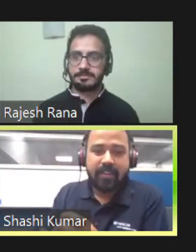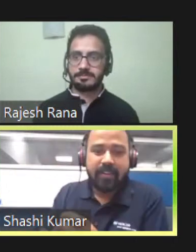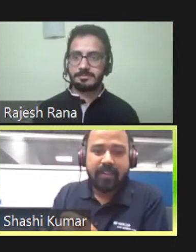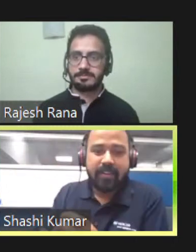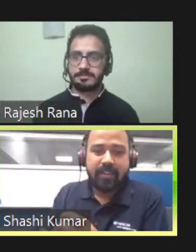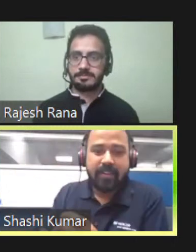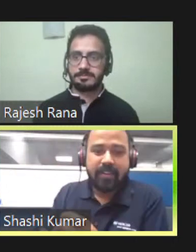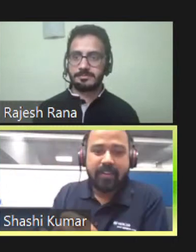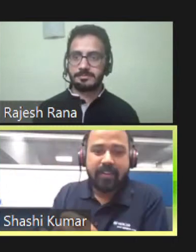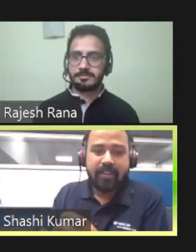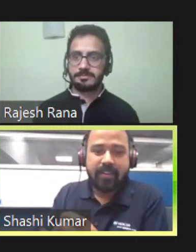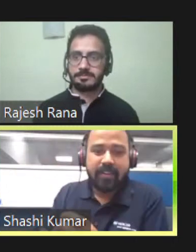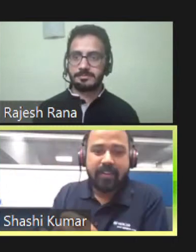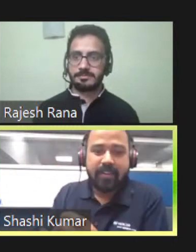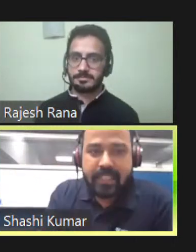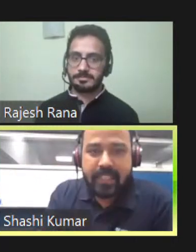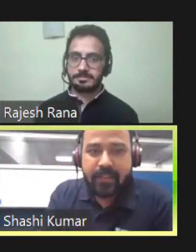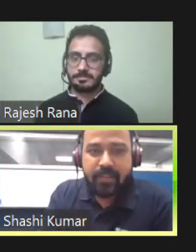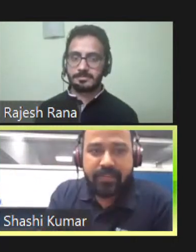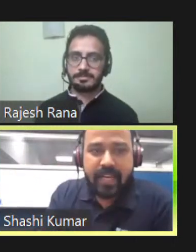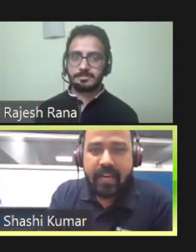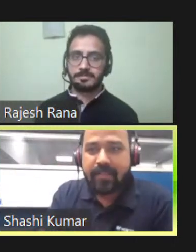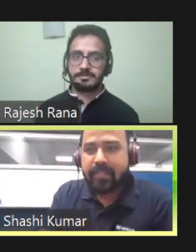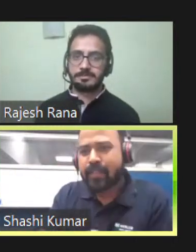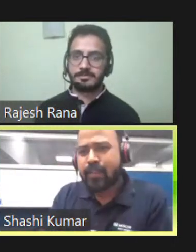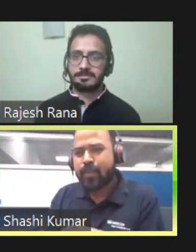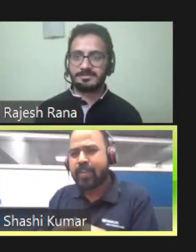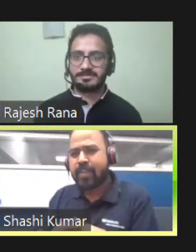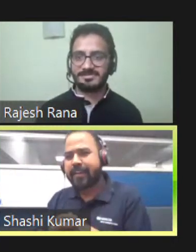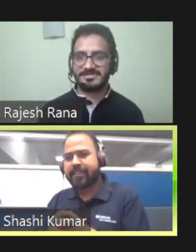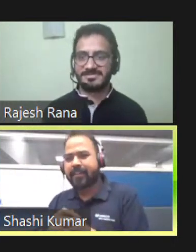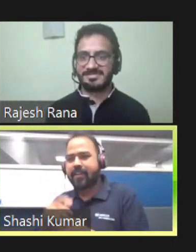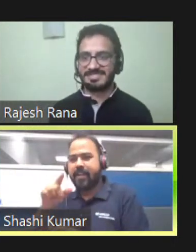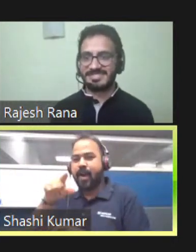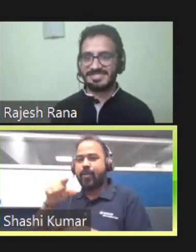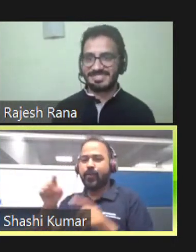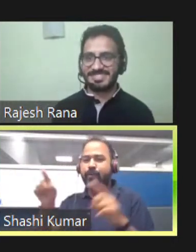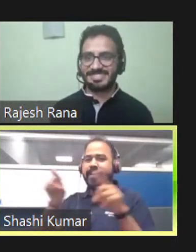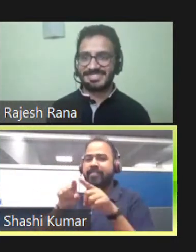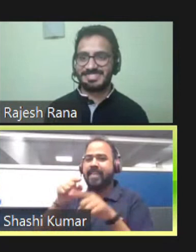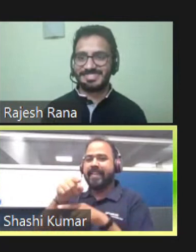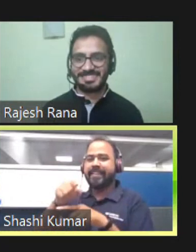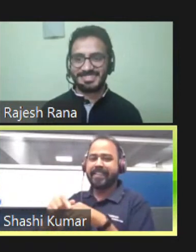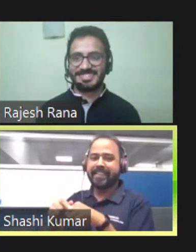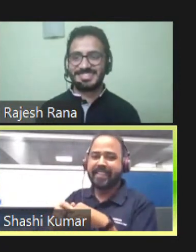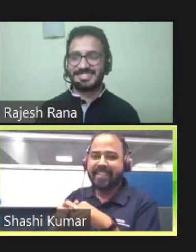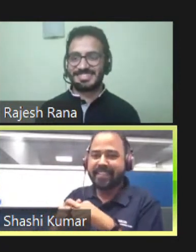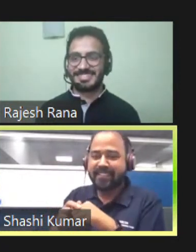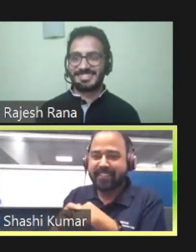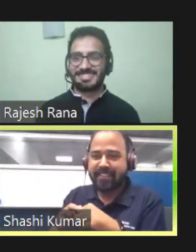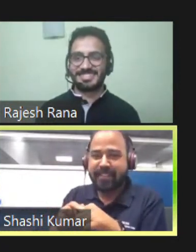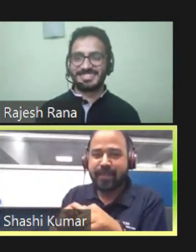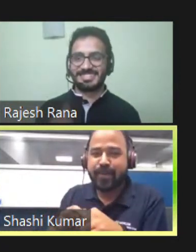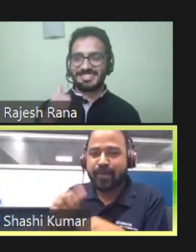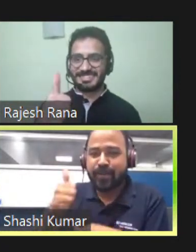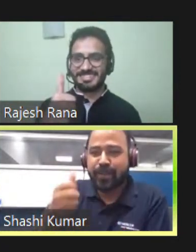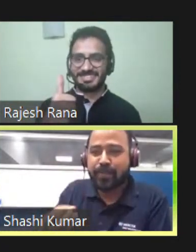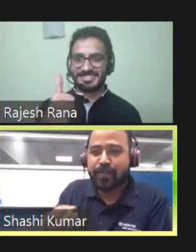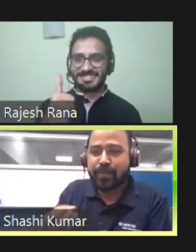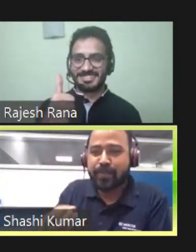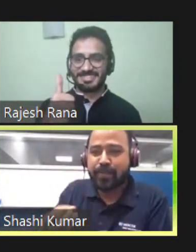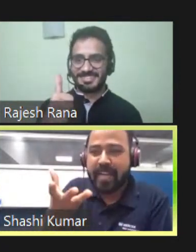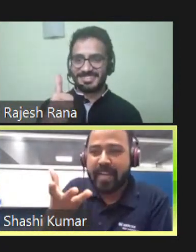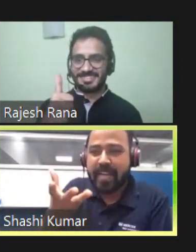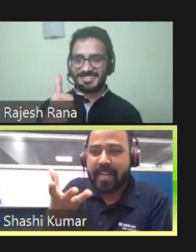Wonderful. So let's see what we have. It's the good night. Now you can relate it. Yes, there we go.